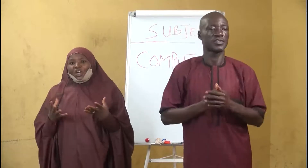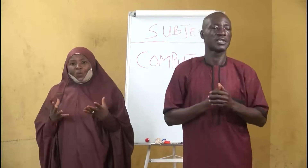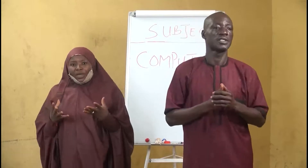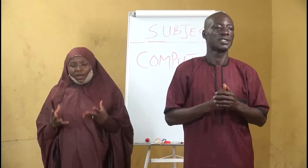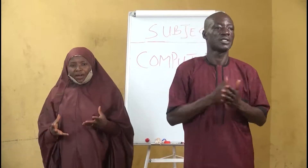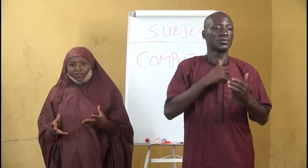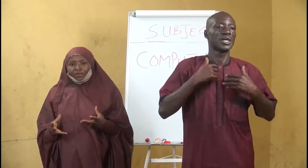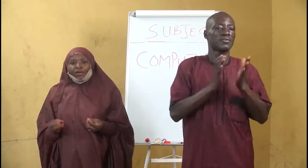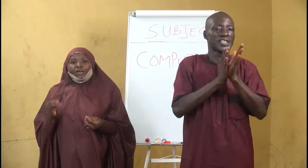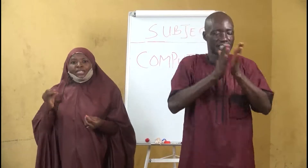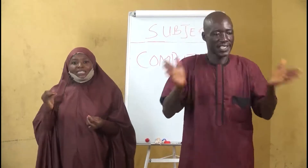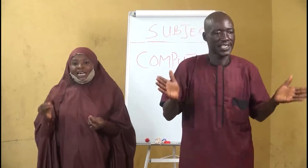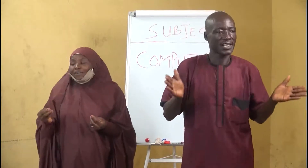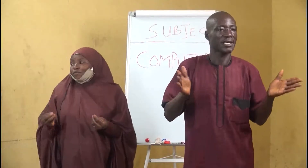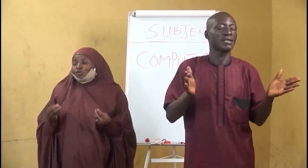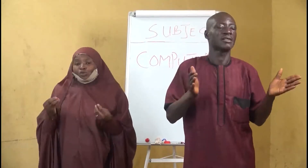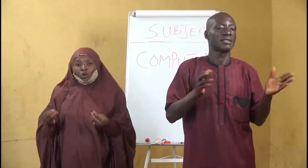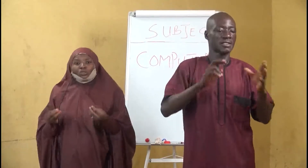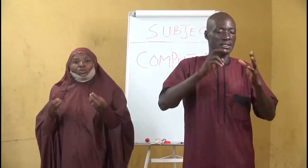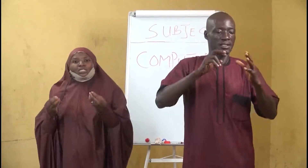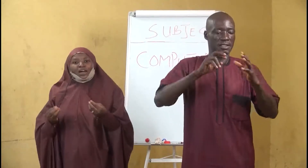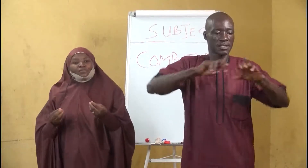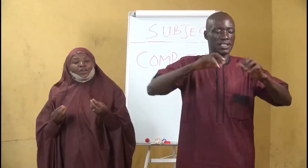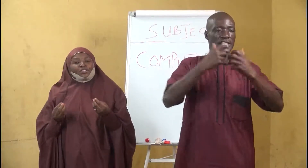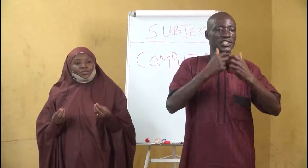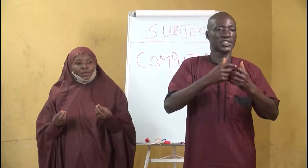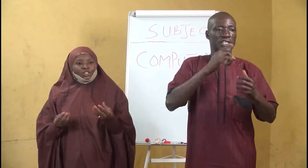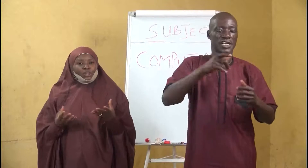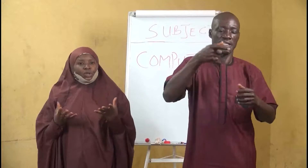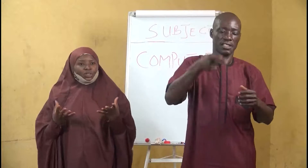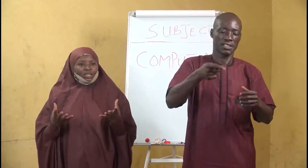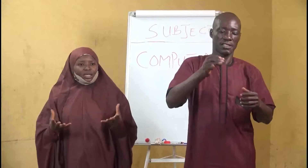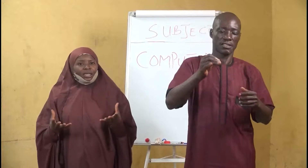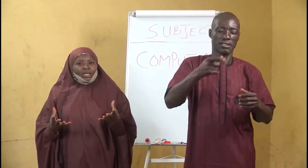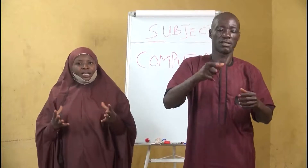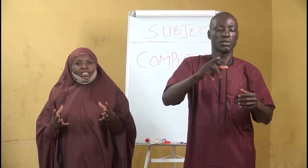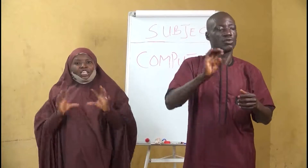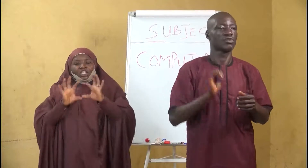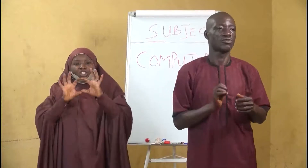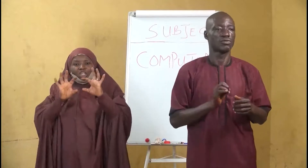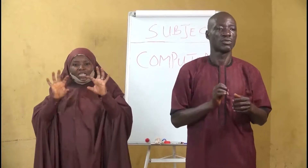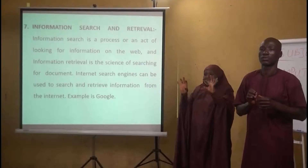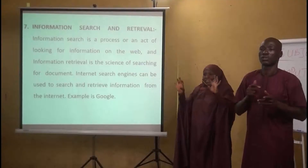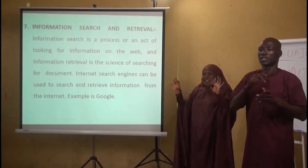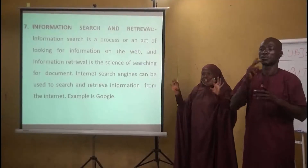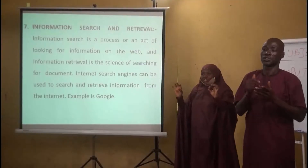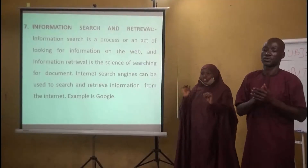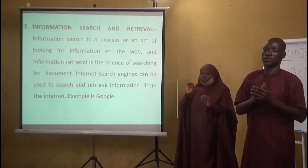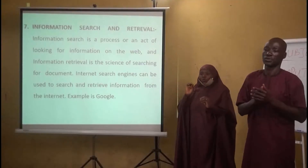we have. It serves to what? To serve for information on the net. It's just like a search engine. When